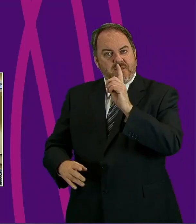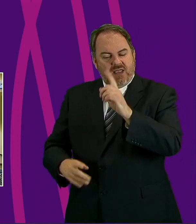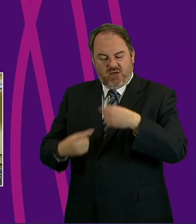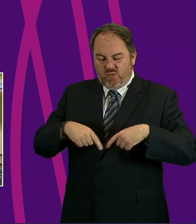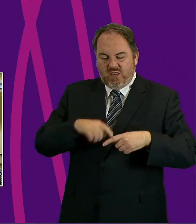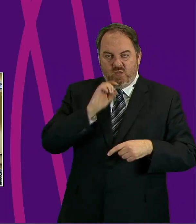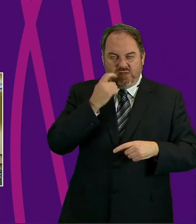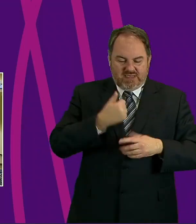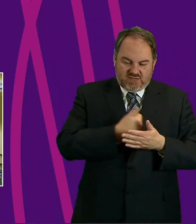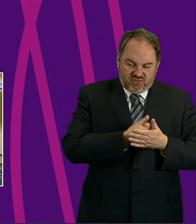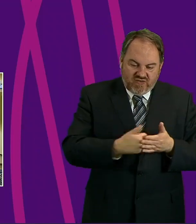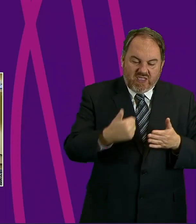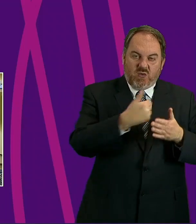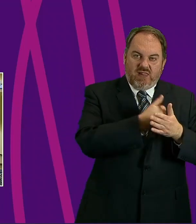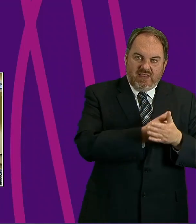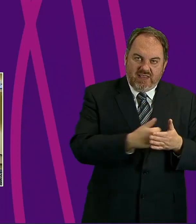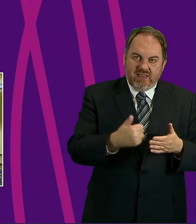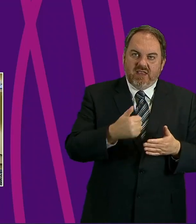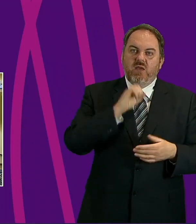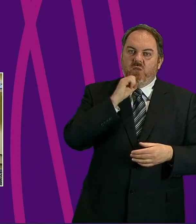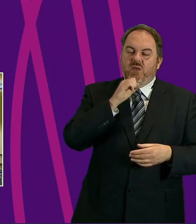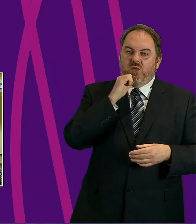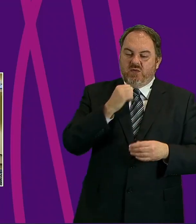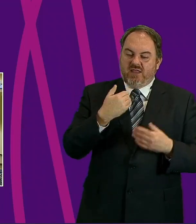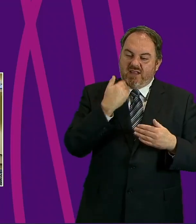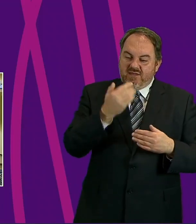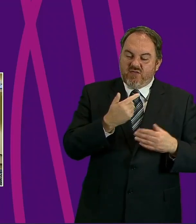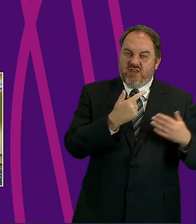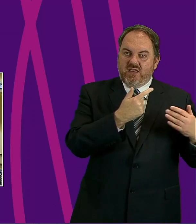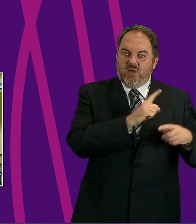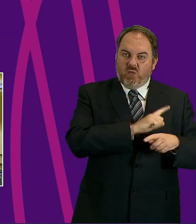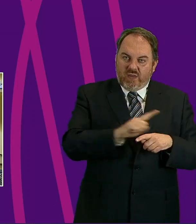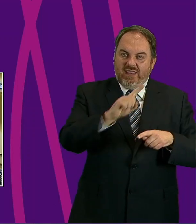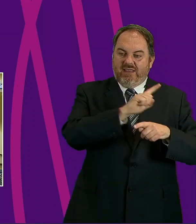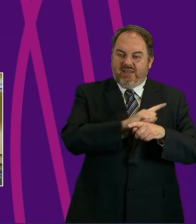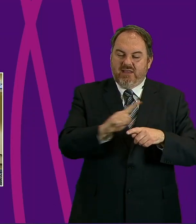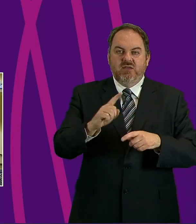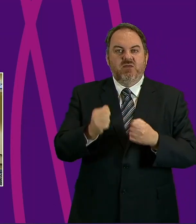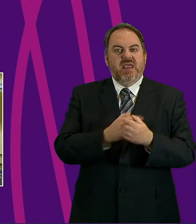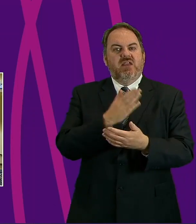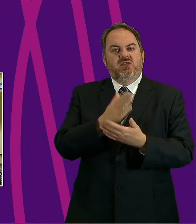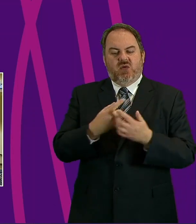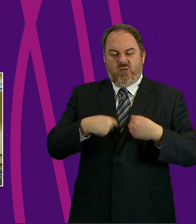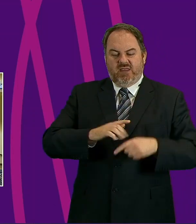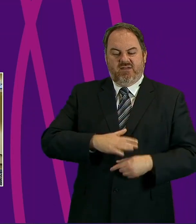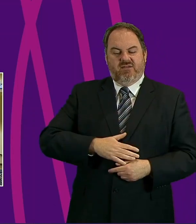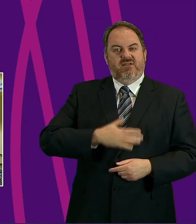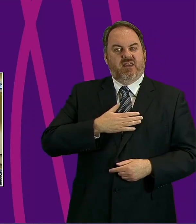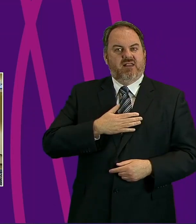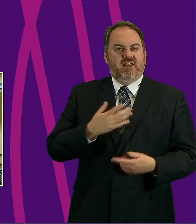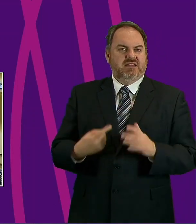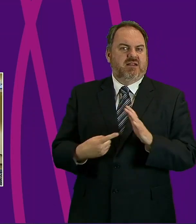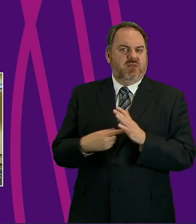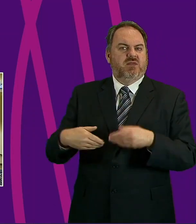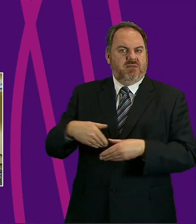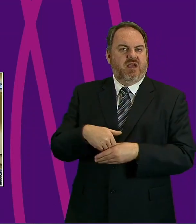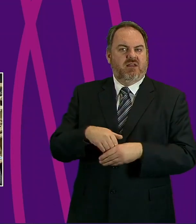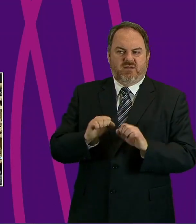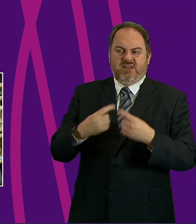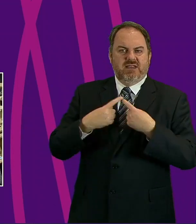basis, where we will work to doing that every 7 days to give that ongoing assurance. And I think that's a really important part of what the Health Secretary